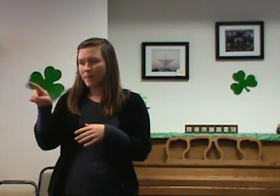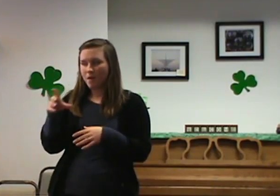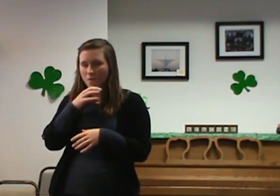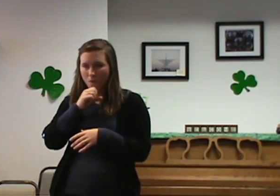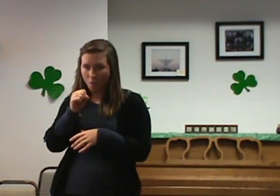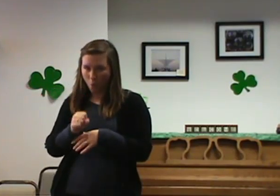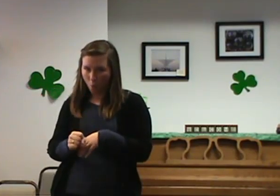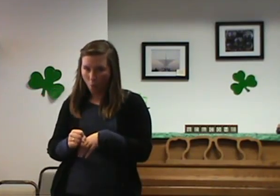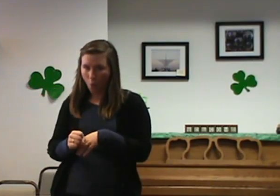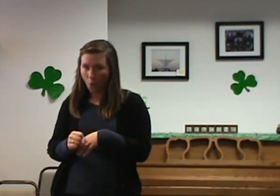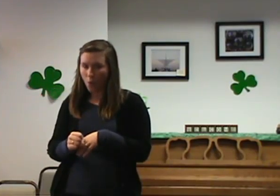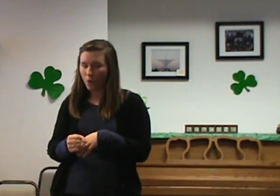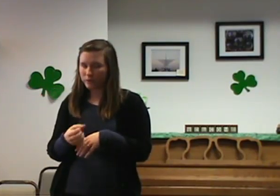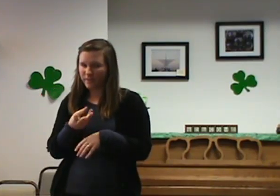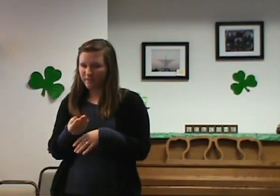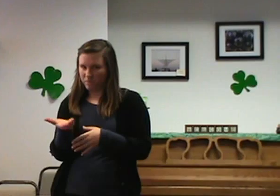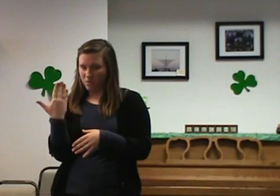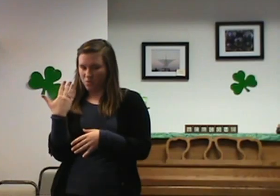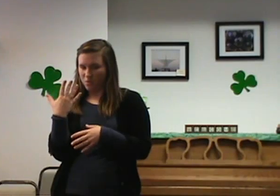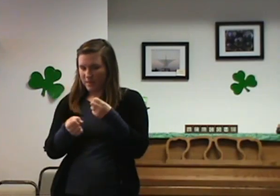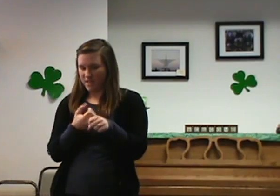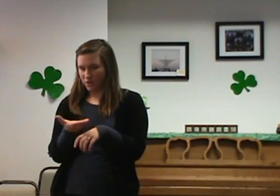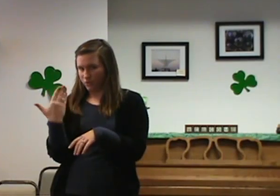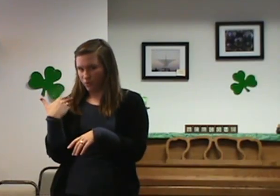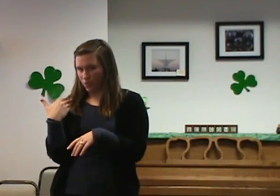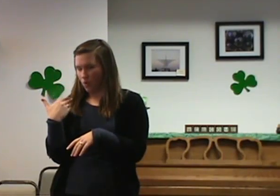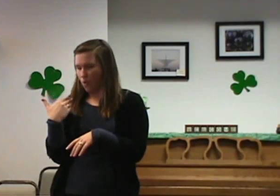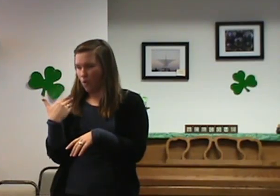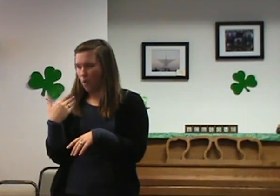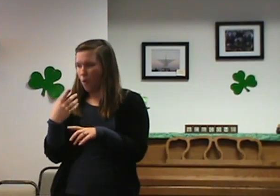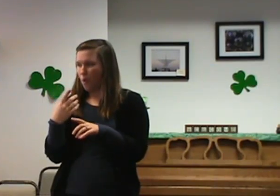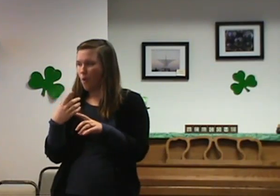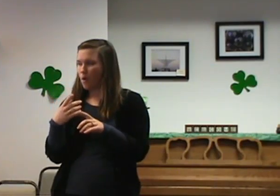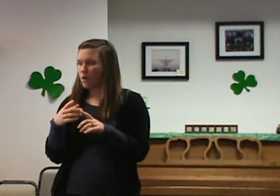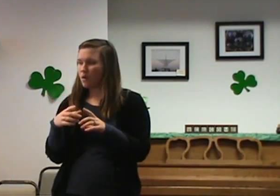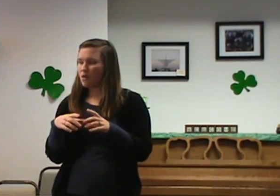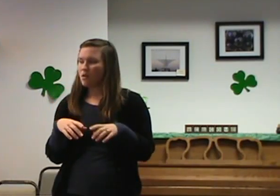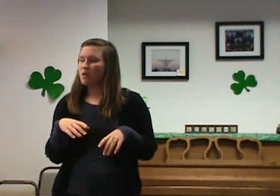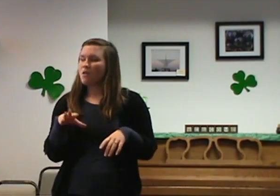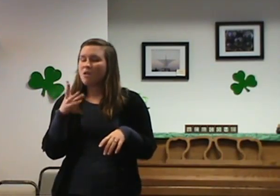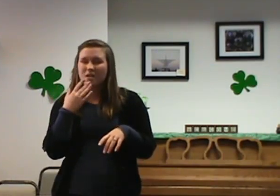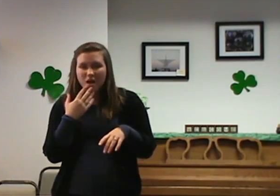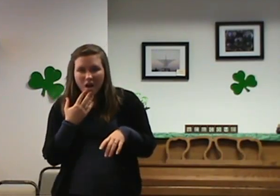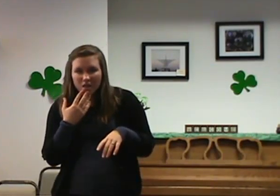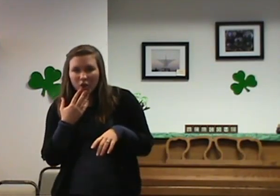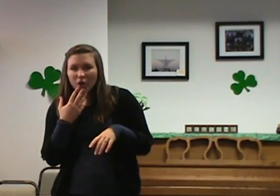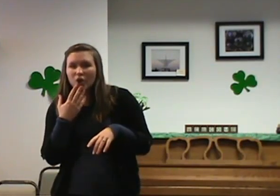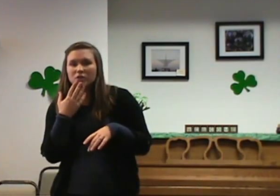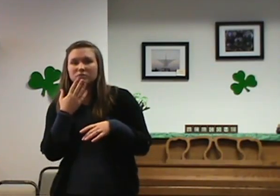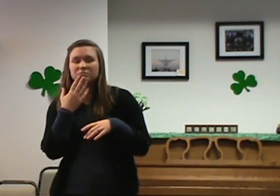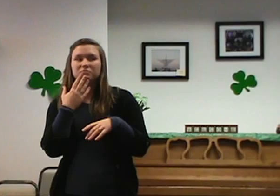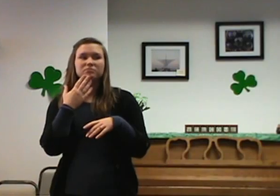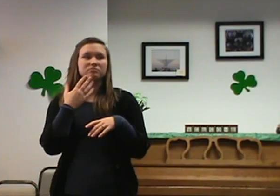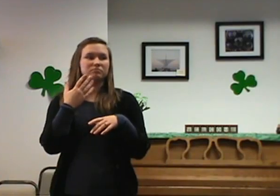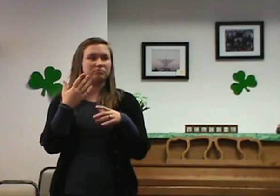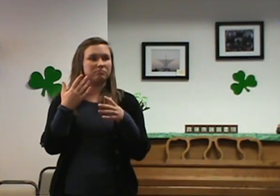all of the color combinations. It has the increments for magnification. This is